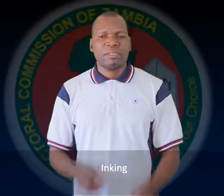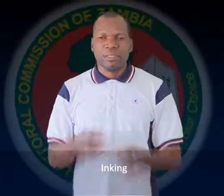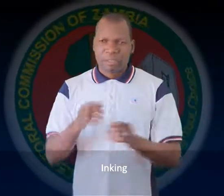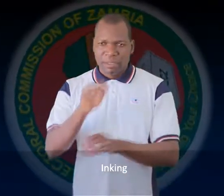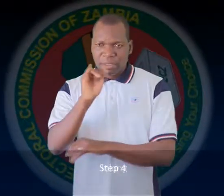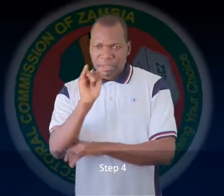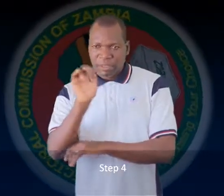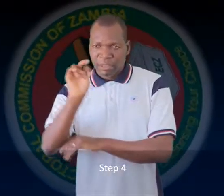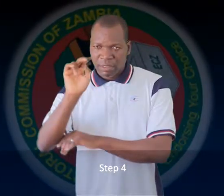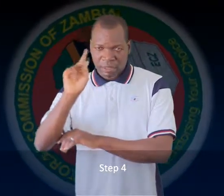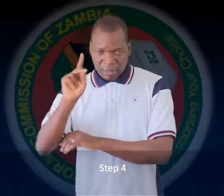Step 4.